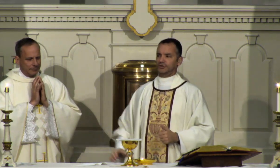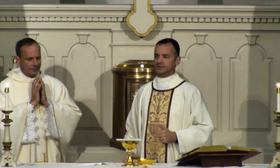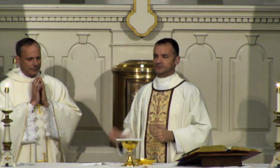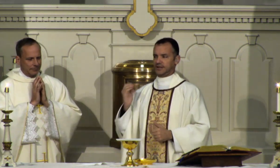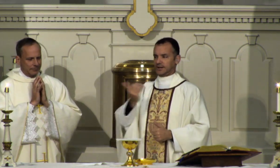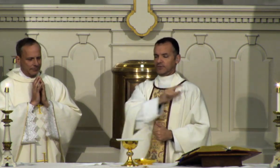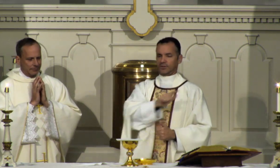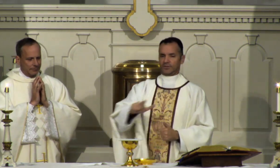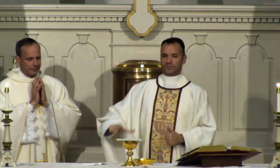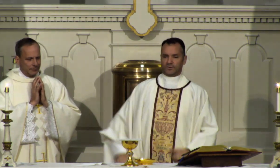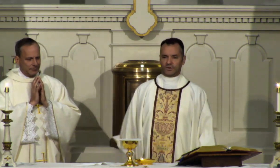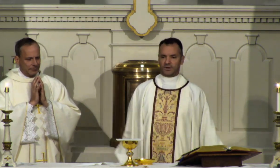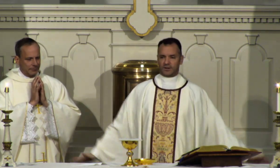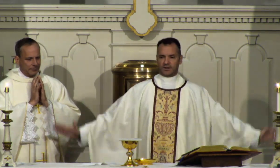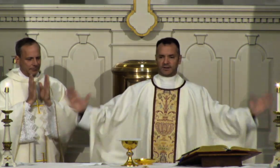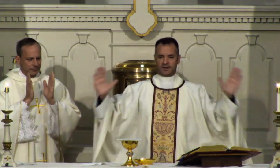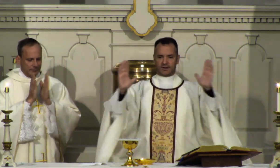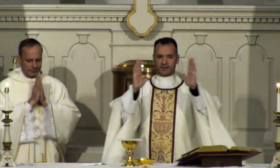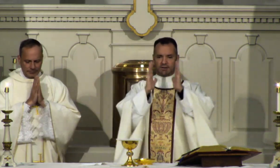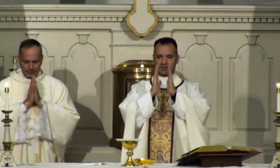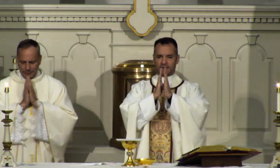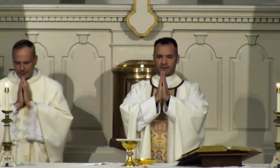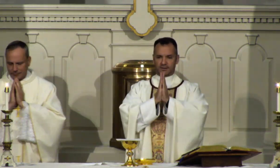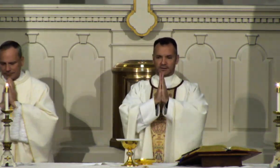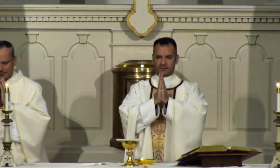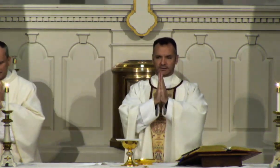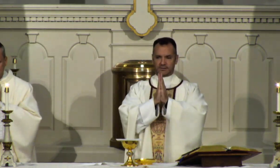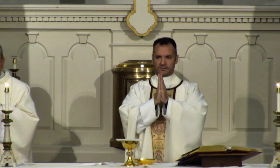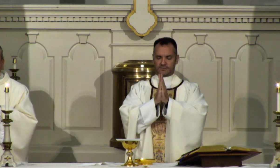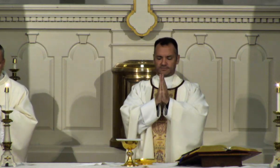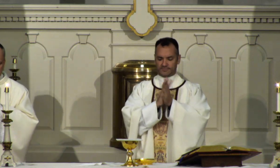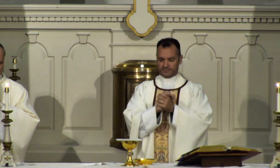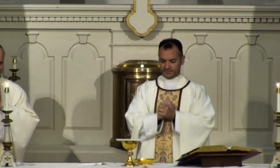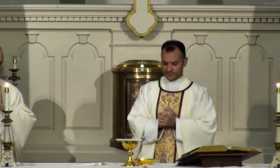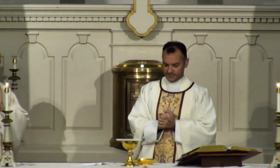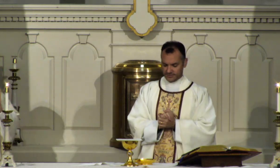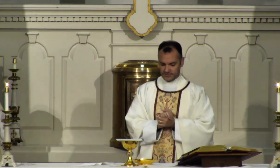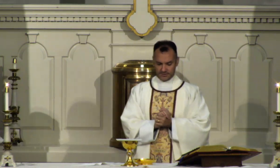Through Christ our Lord. Amen.